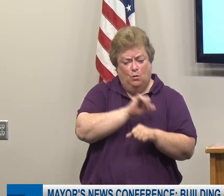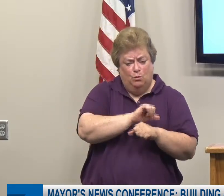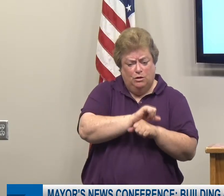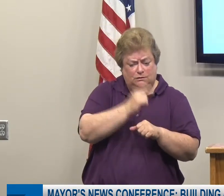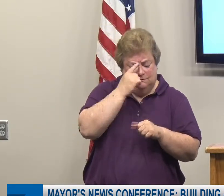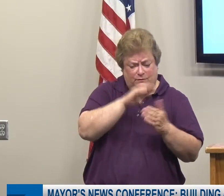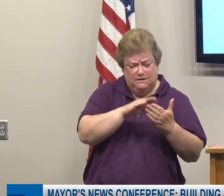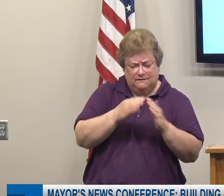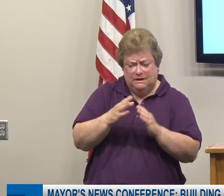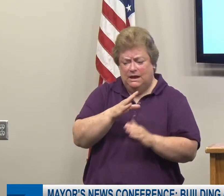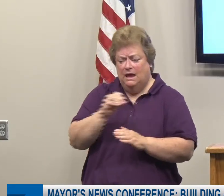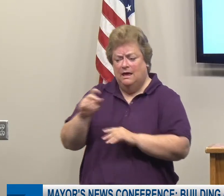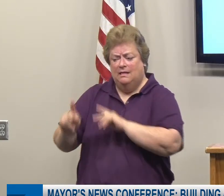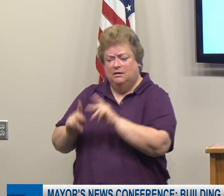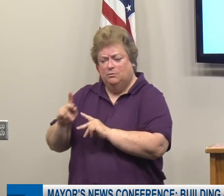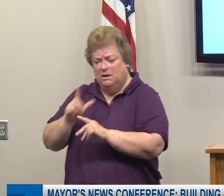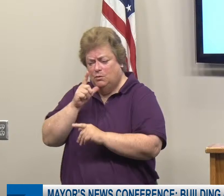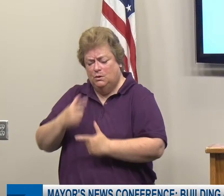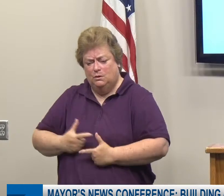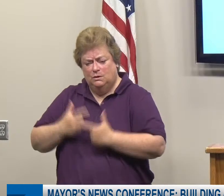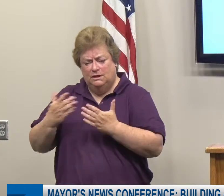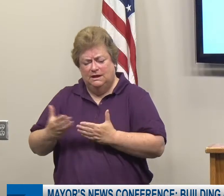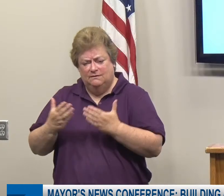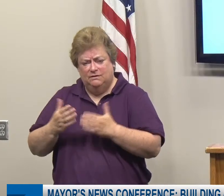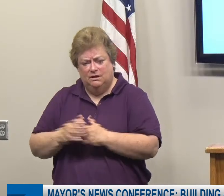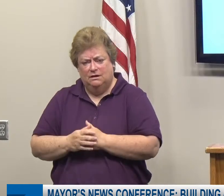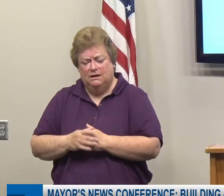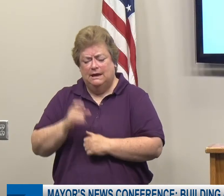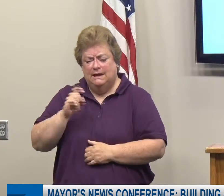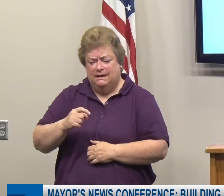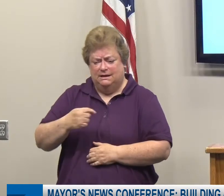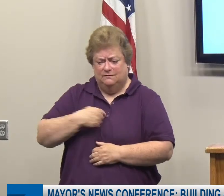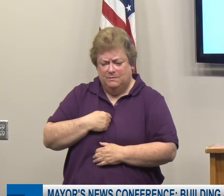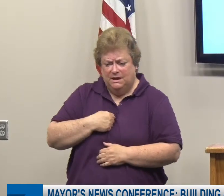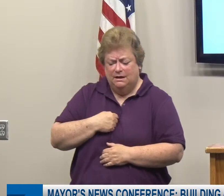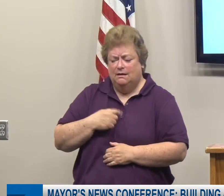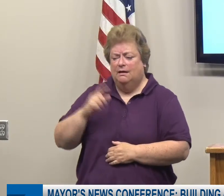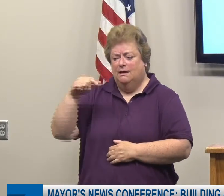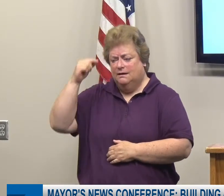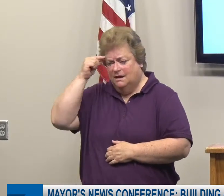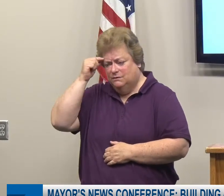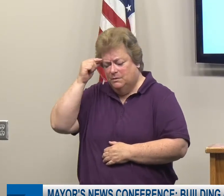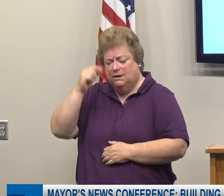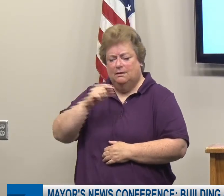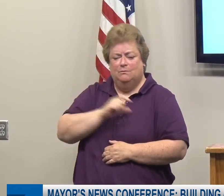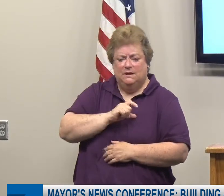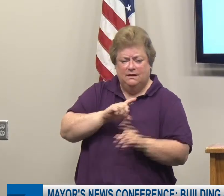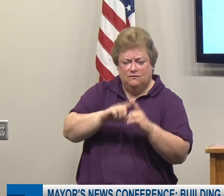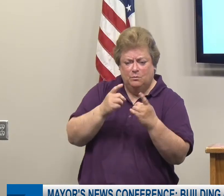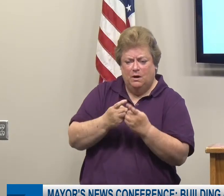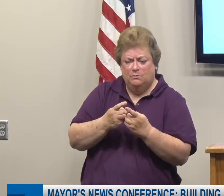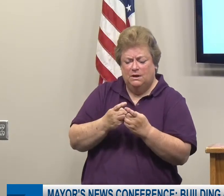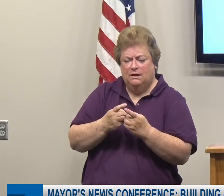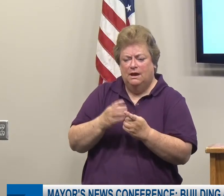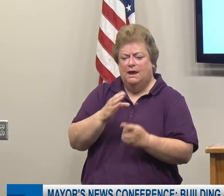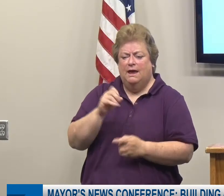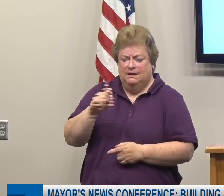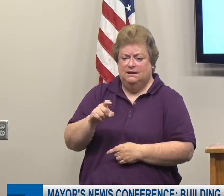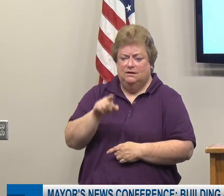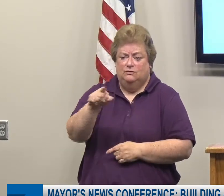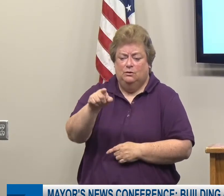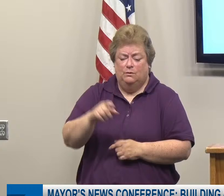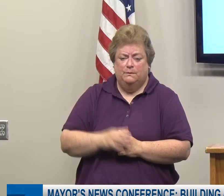the private as well as the public sector. It means me, it means the government and our police department, and it means